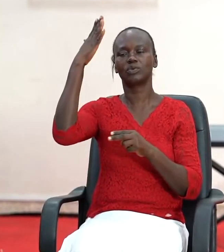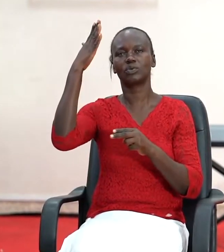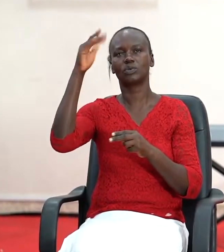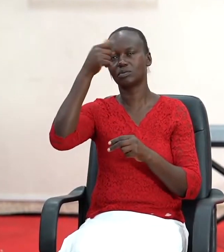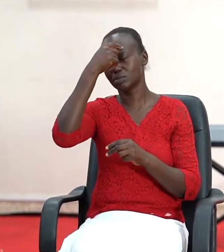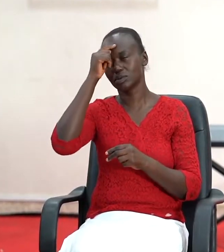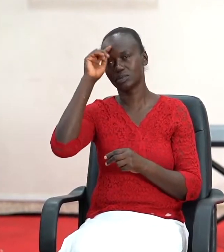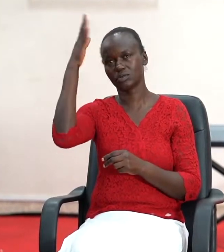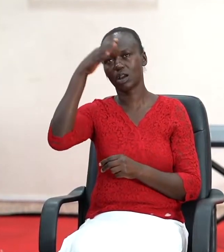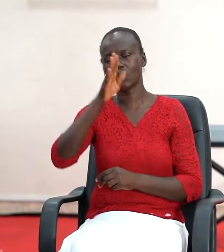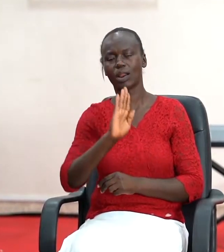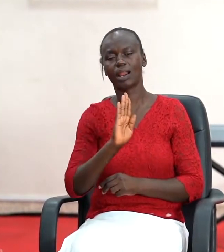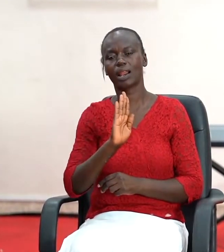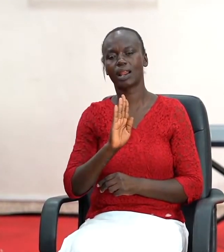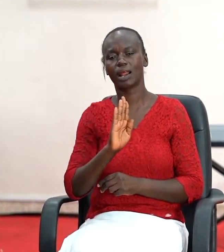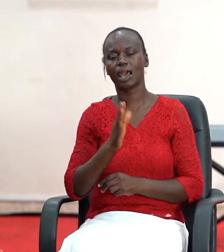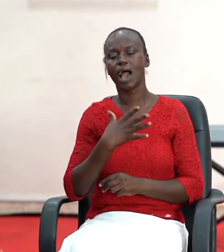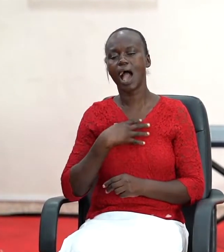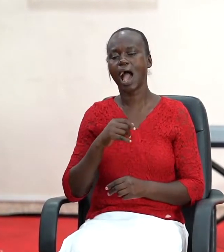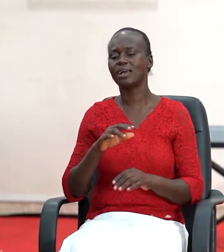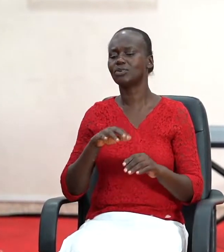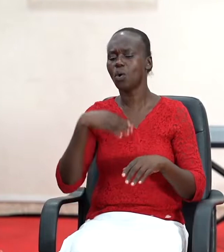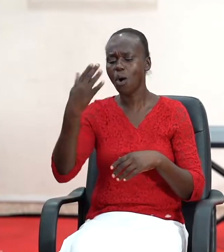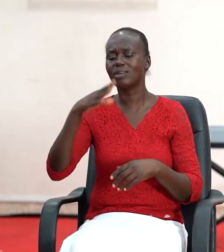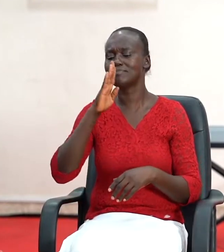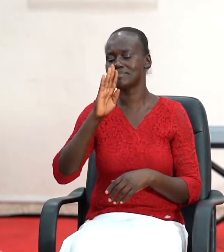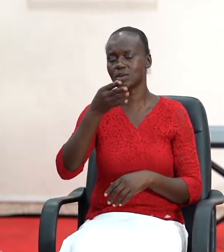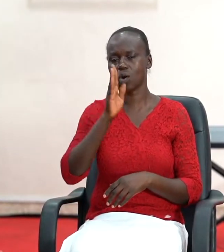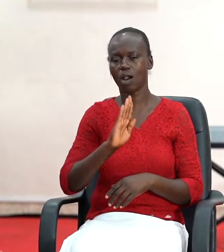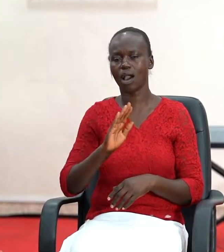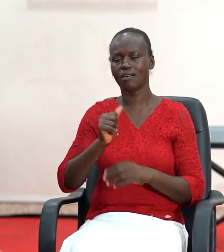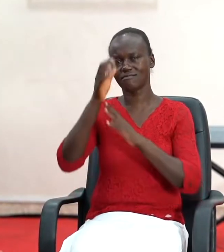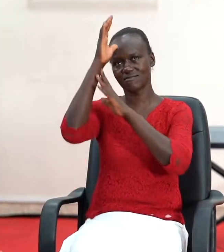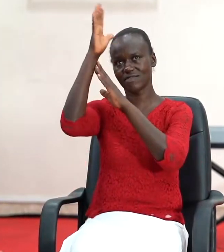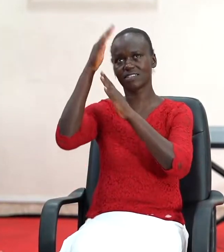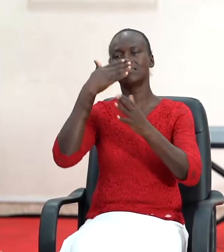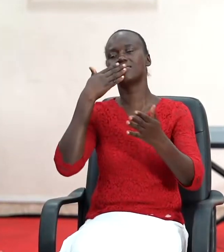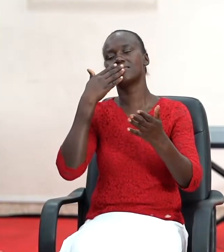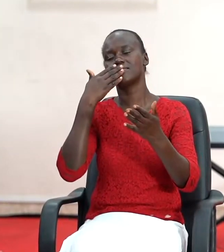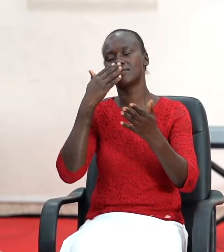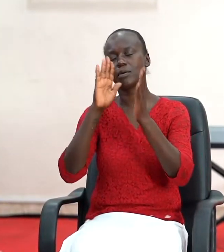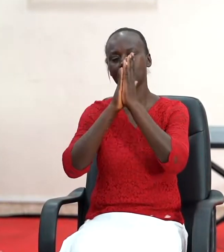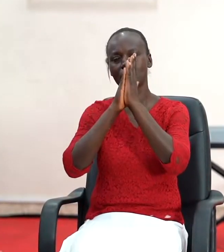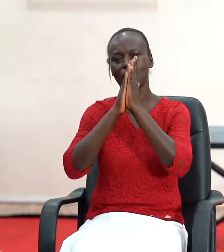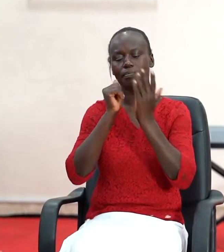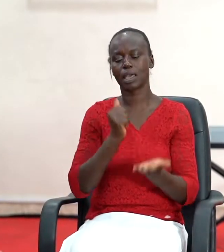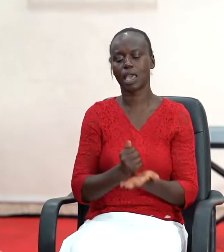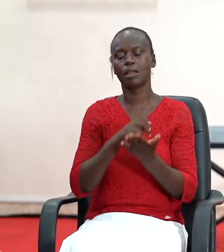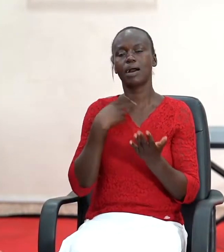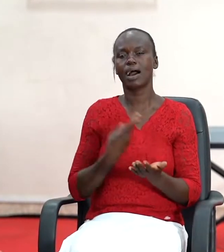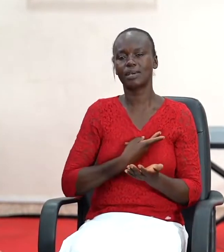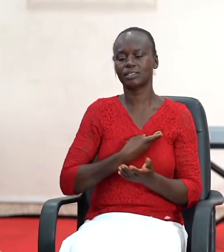Kwa sababu wewe ni God, na una remain kuwa God. Father, we pray that you may help us to